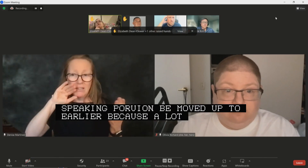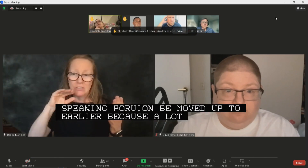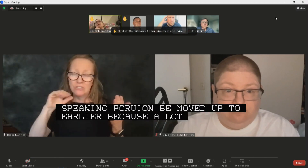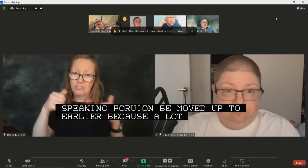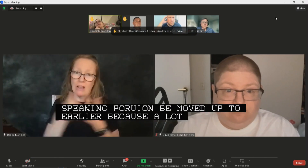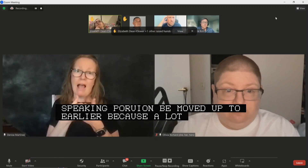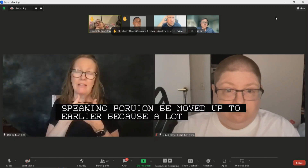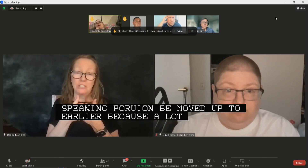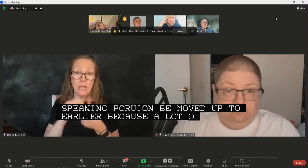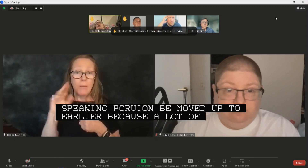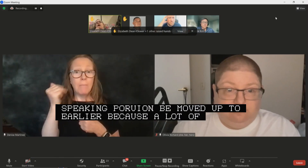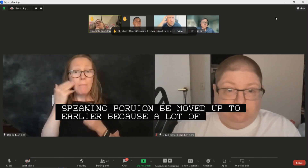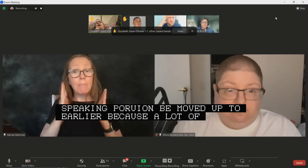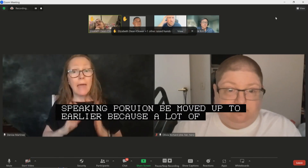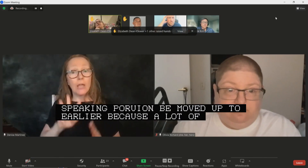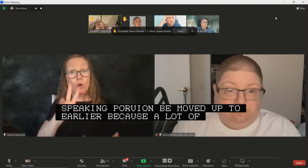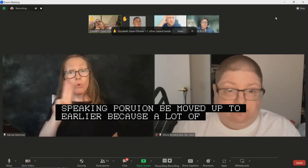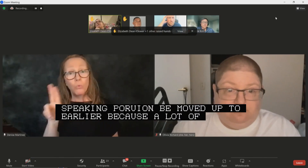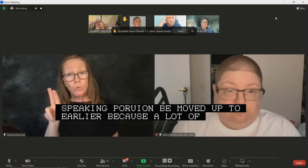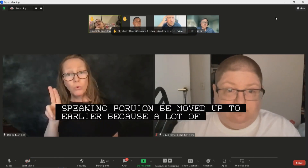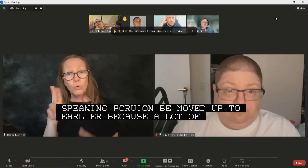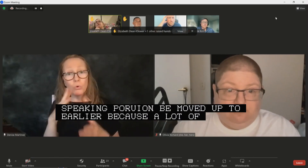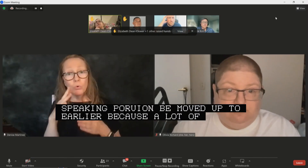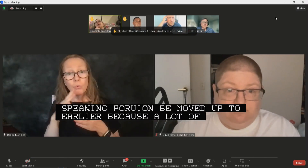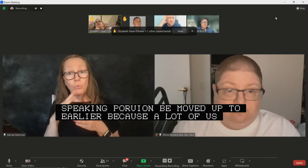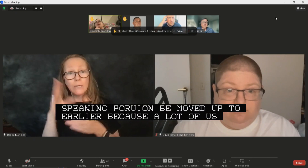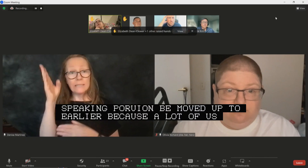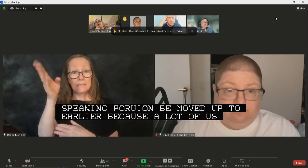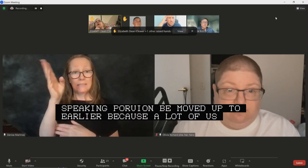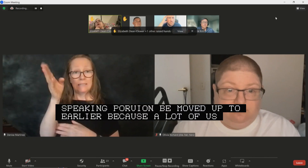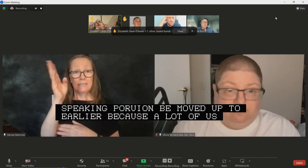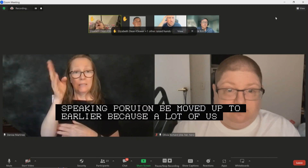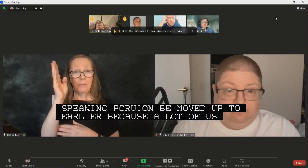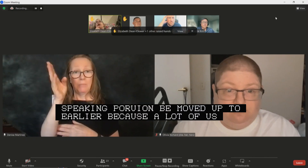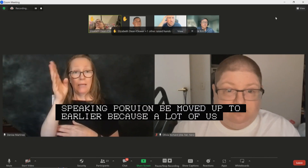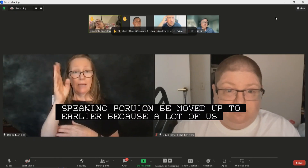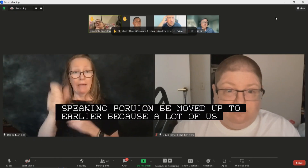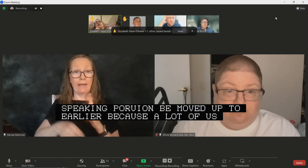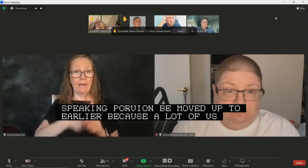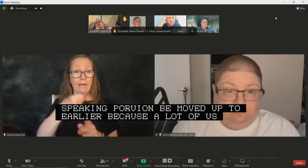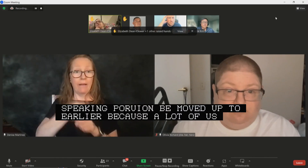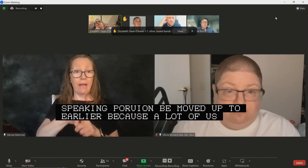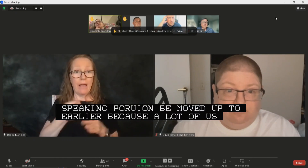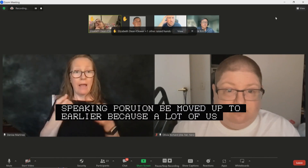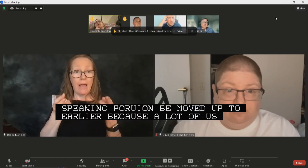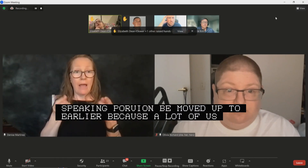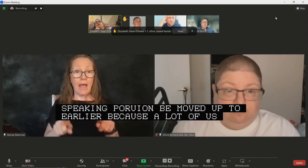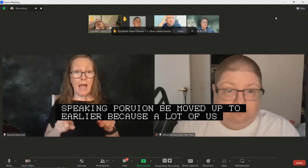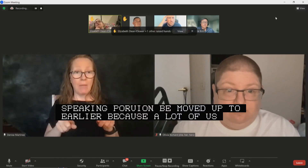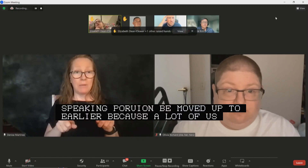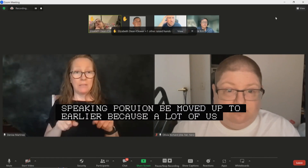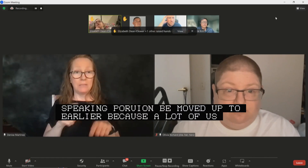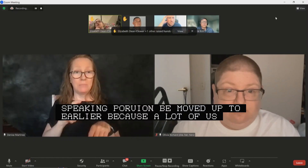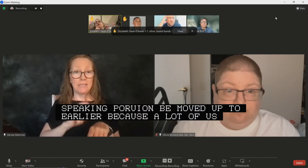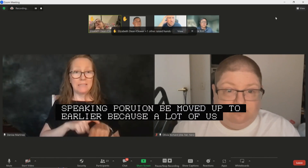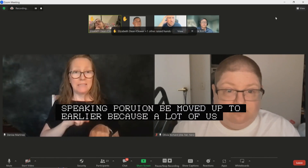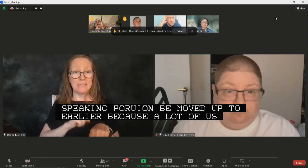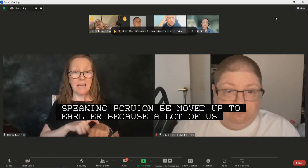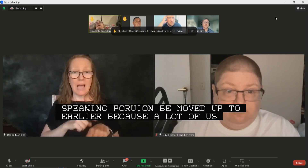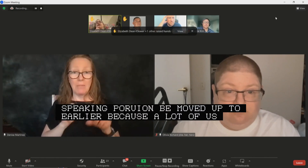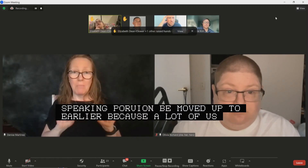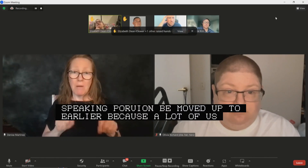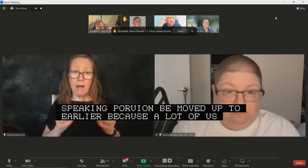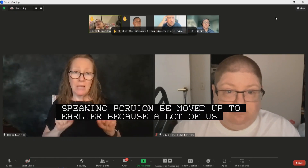Wu was speaking, had it been able to be at a time where perhaps Wesley could have joined